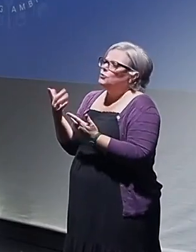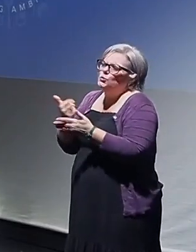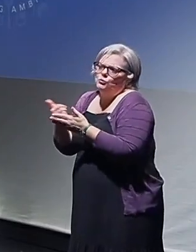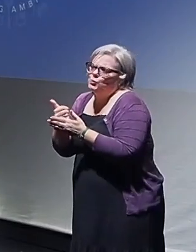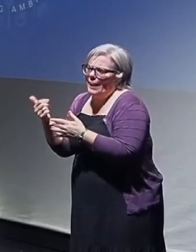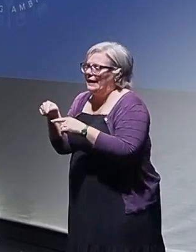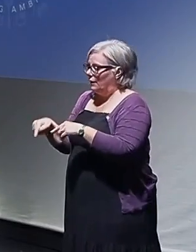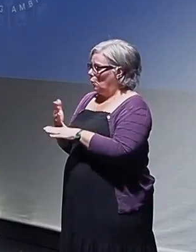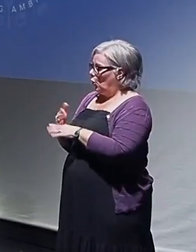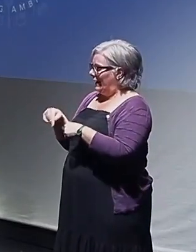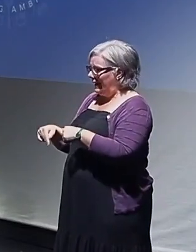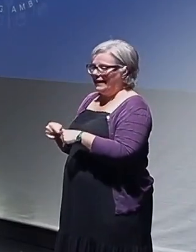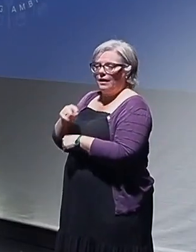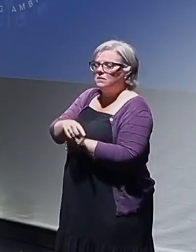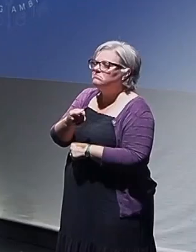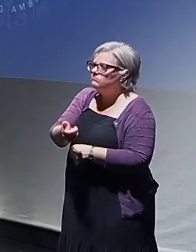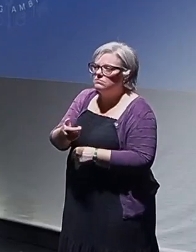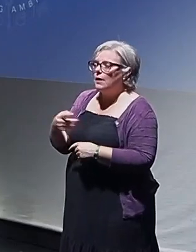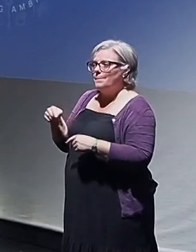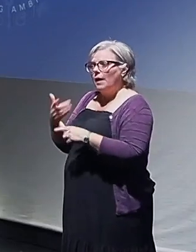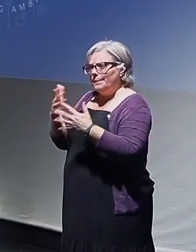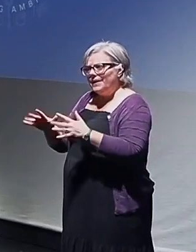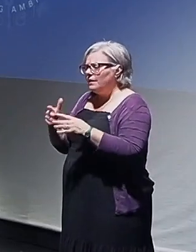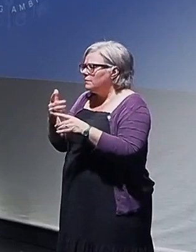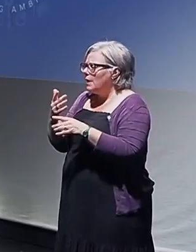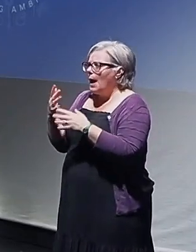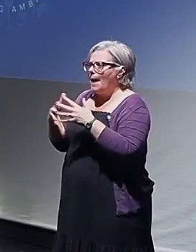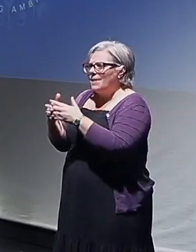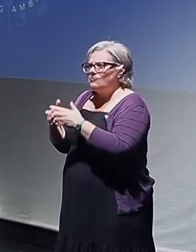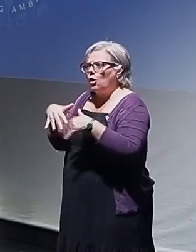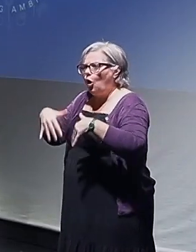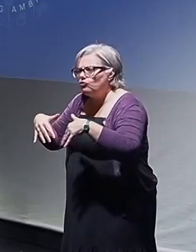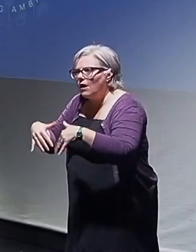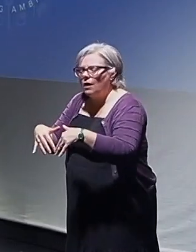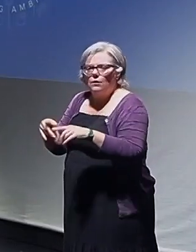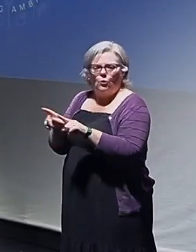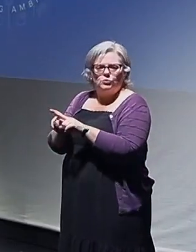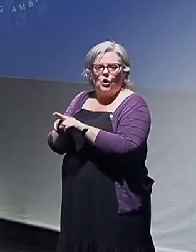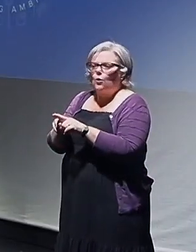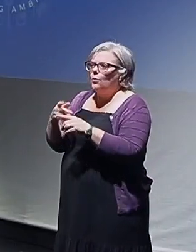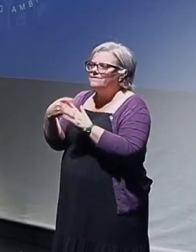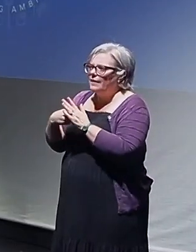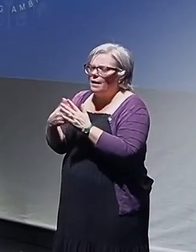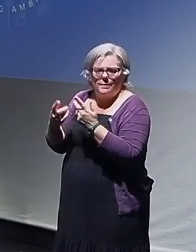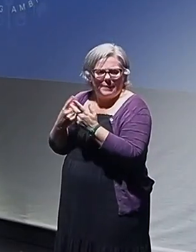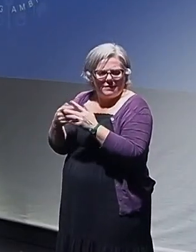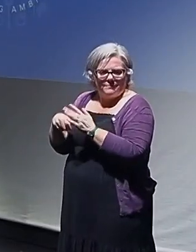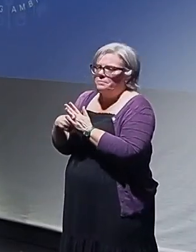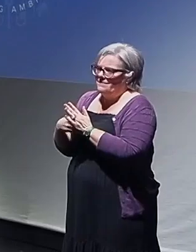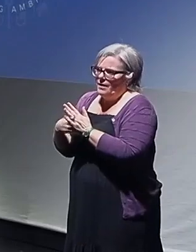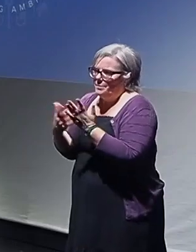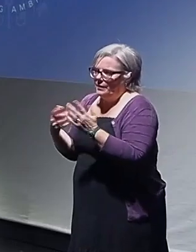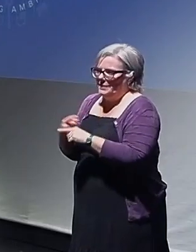you've done American Horror, you did Looking, which is one of my favourite series of yours. Me too. And